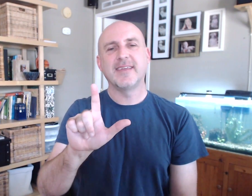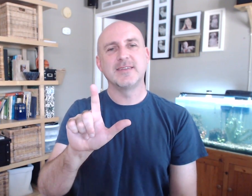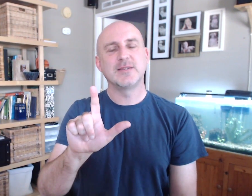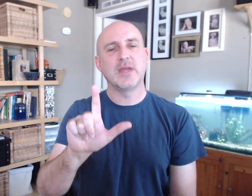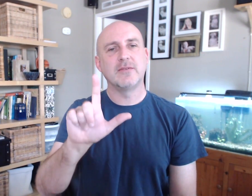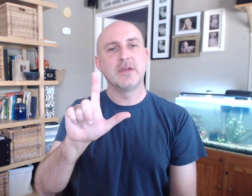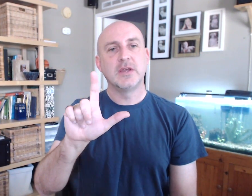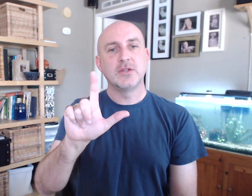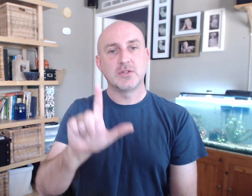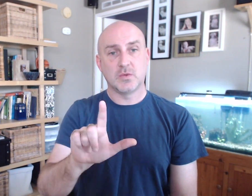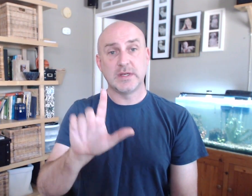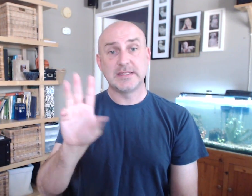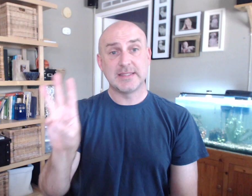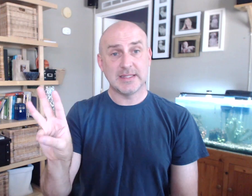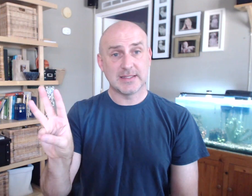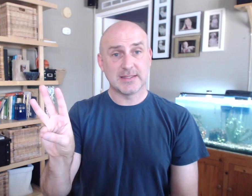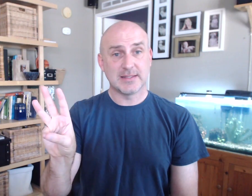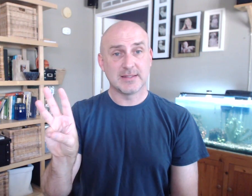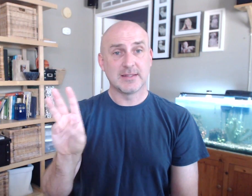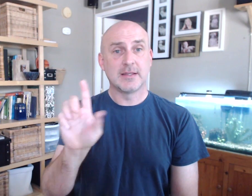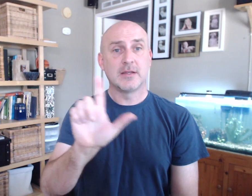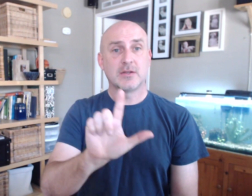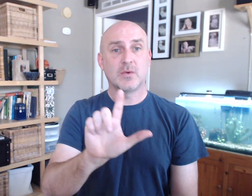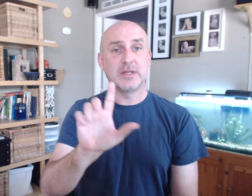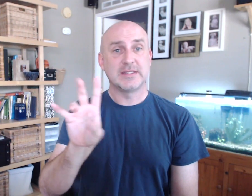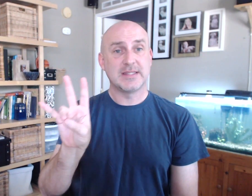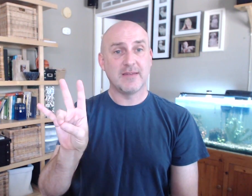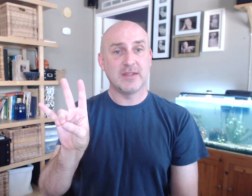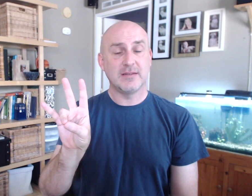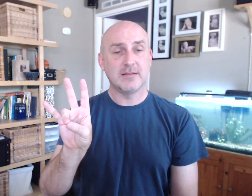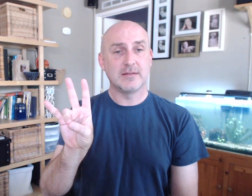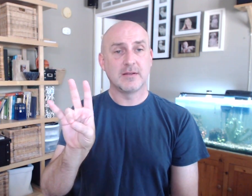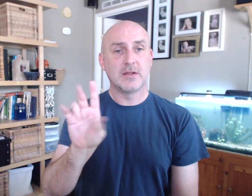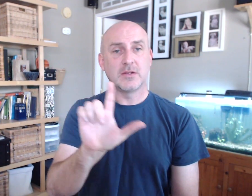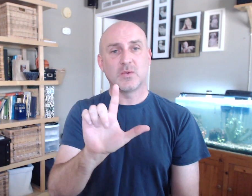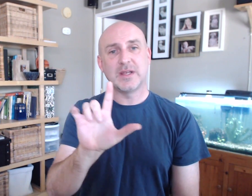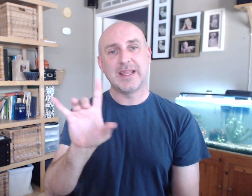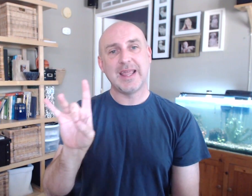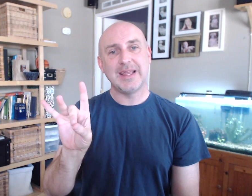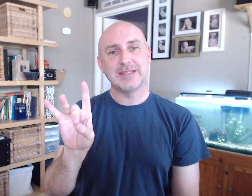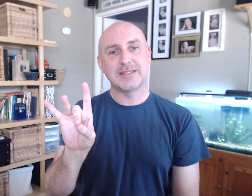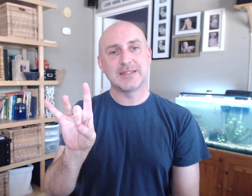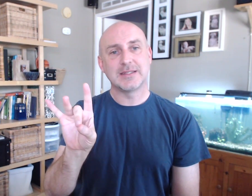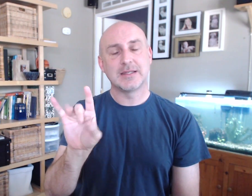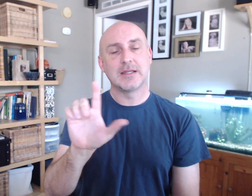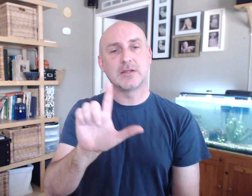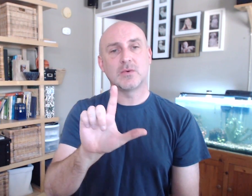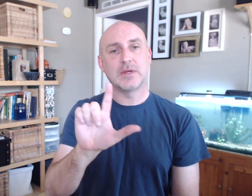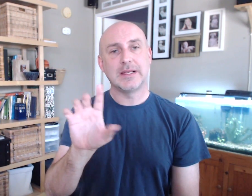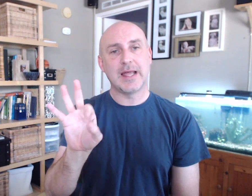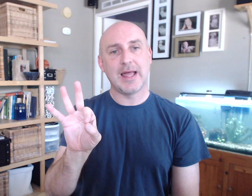so we have 26, 27, 28,